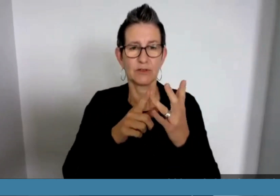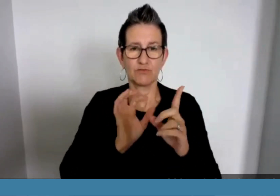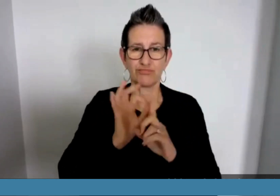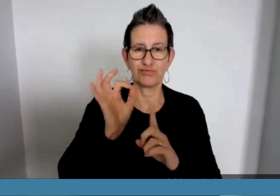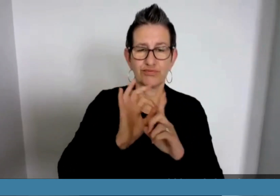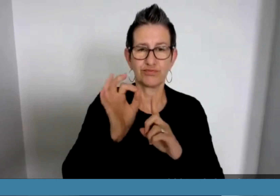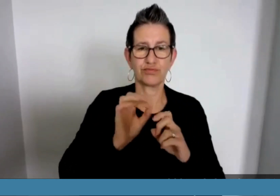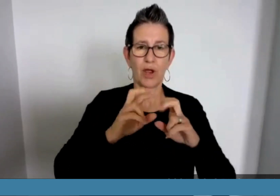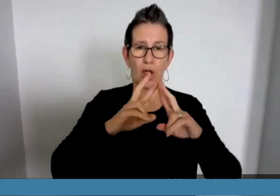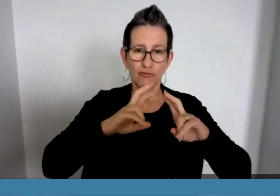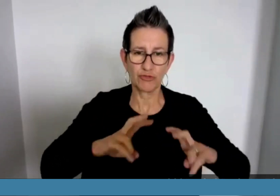this space.